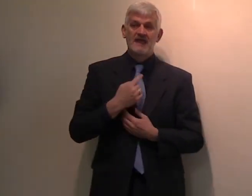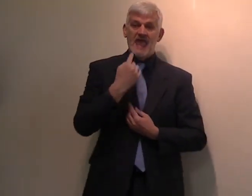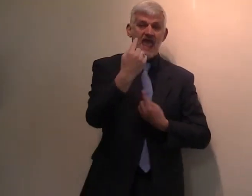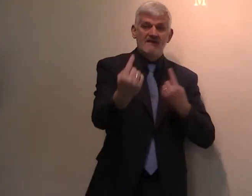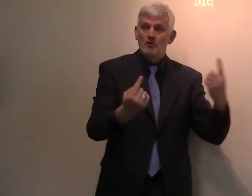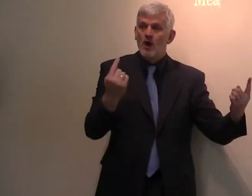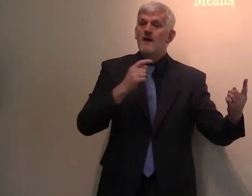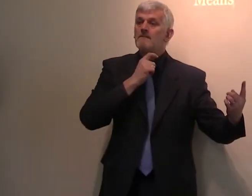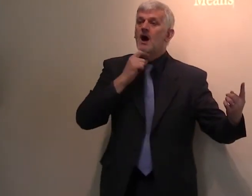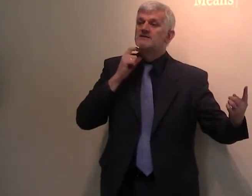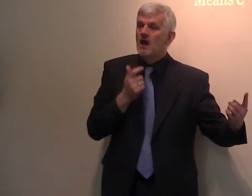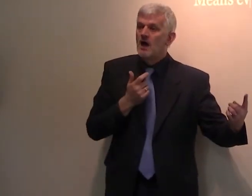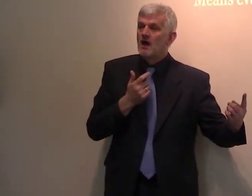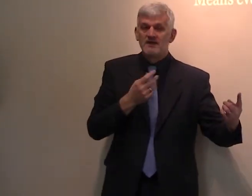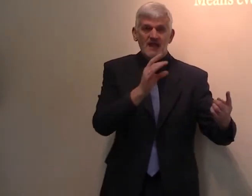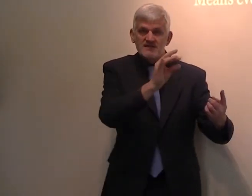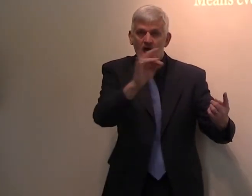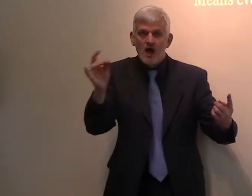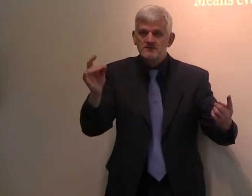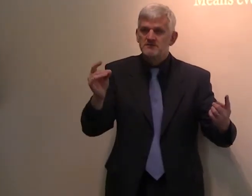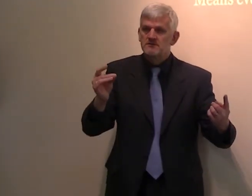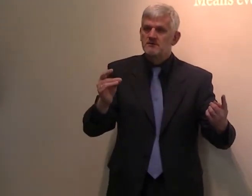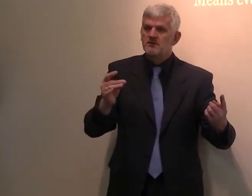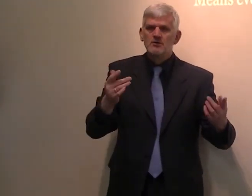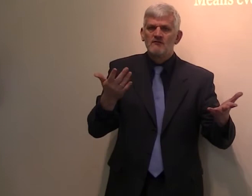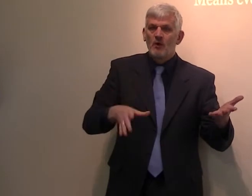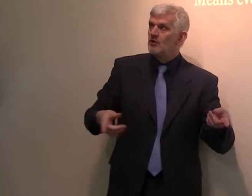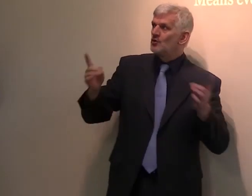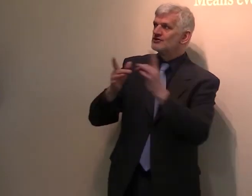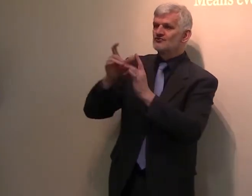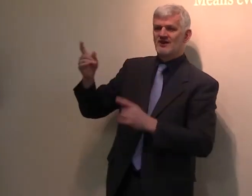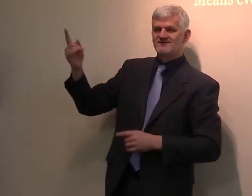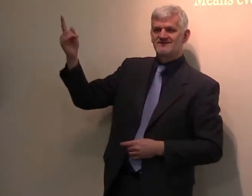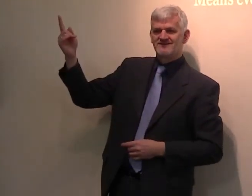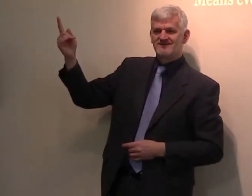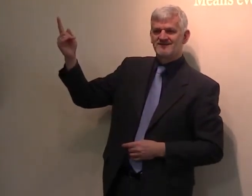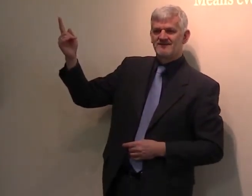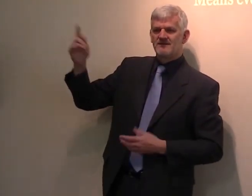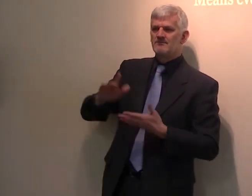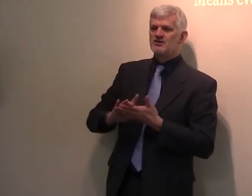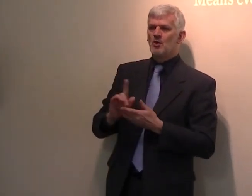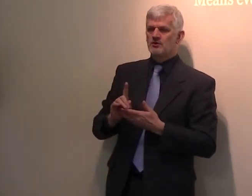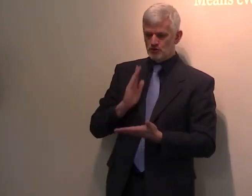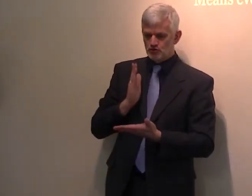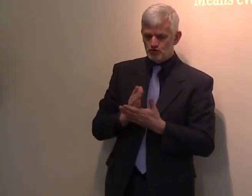Lord Jesus Christ. Which means, pastors, true pastors, genuine pastors, not hirelings, not